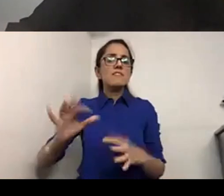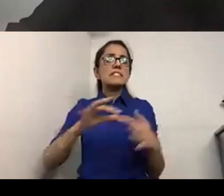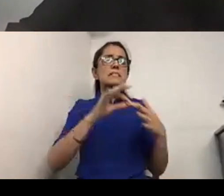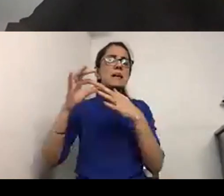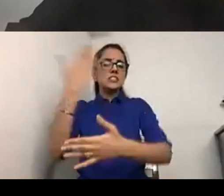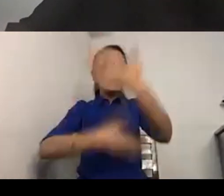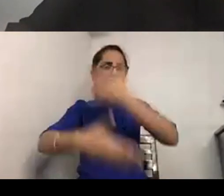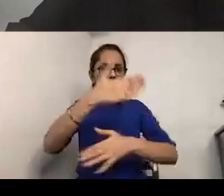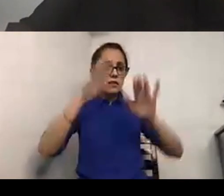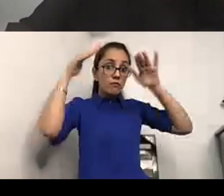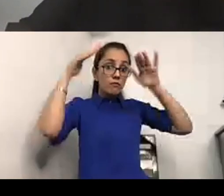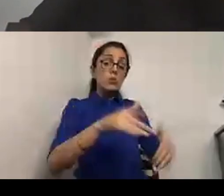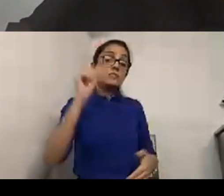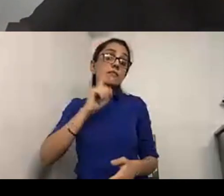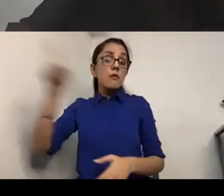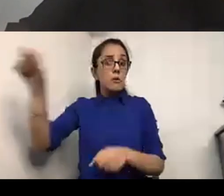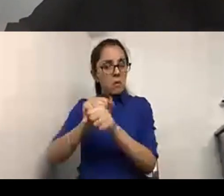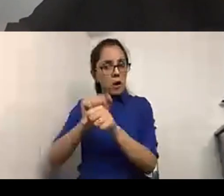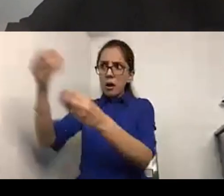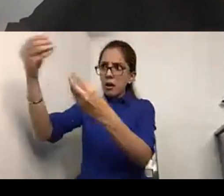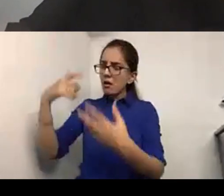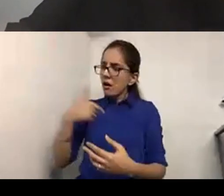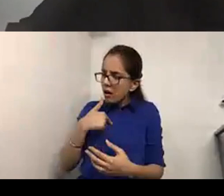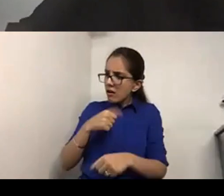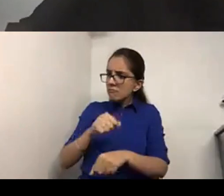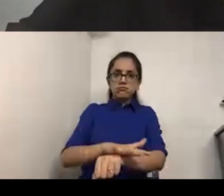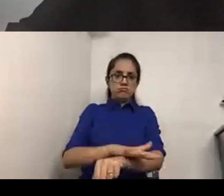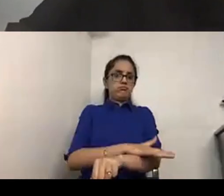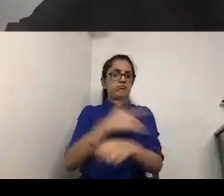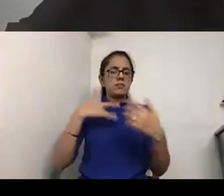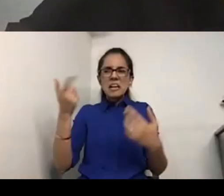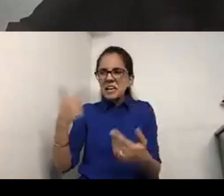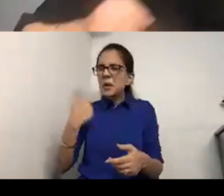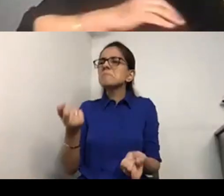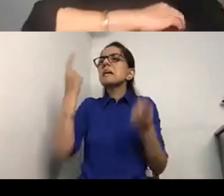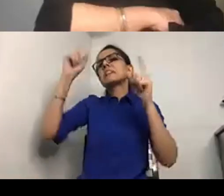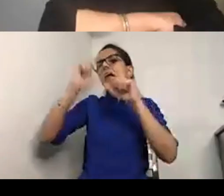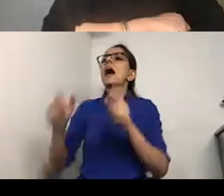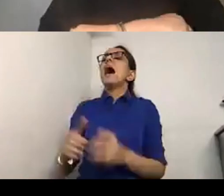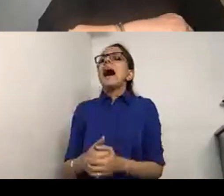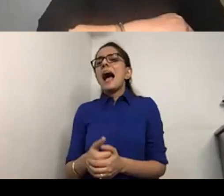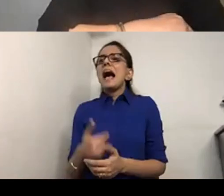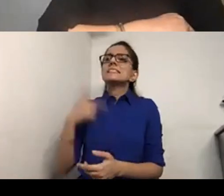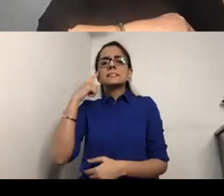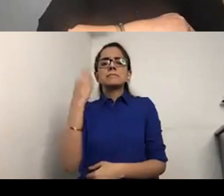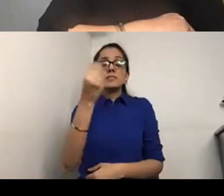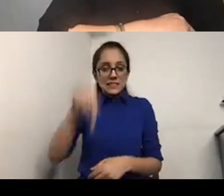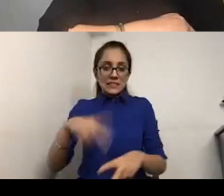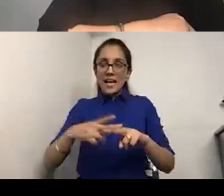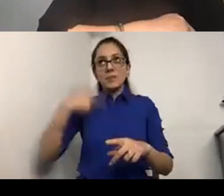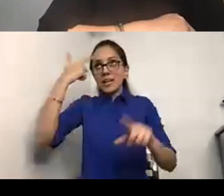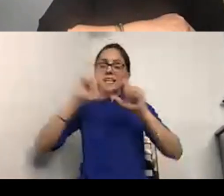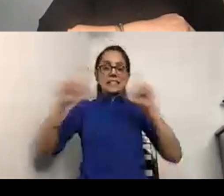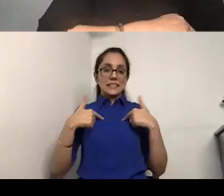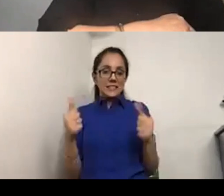with focus on deaf. And I was so impressed, but obviously I didn't understand much. Not that I understand a lot today, but